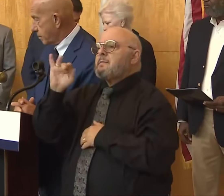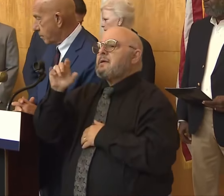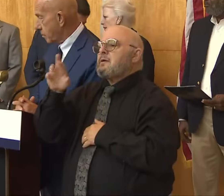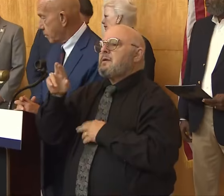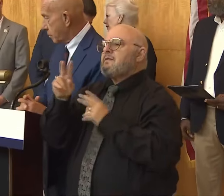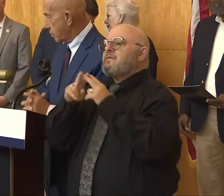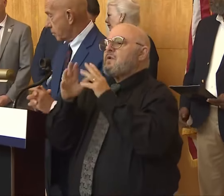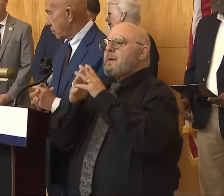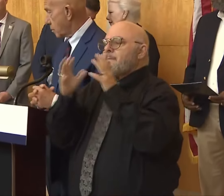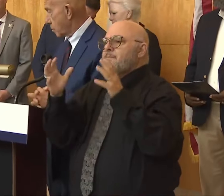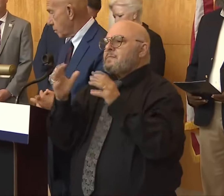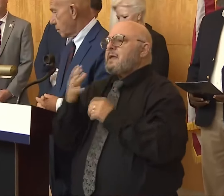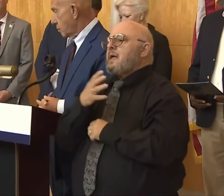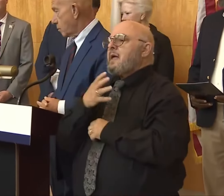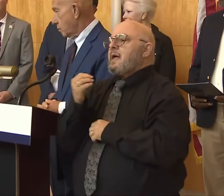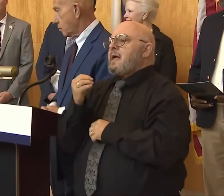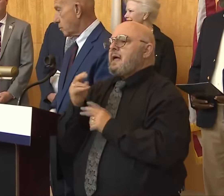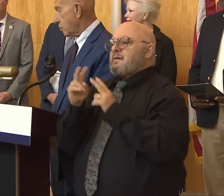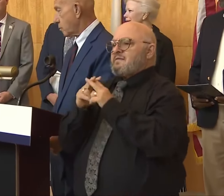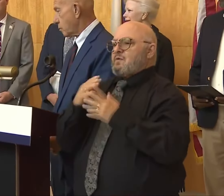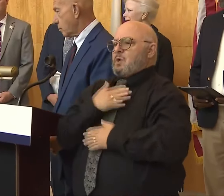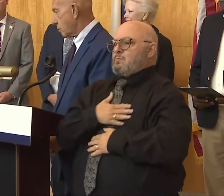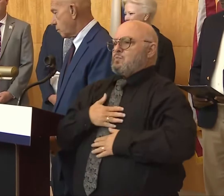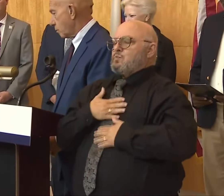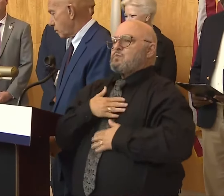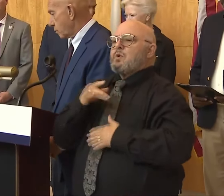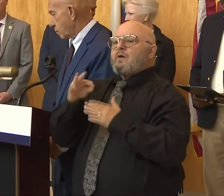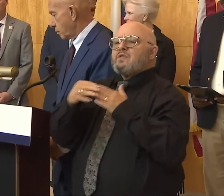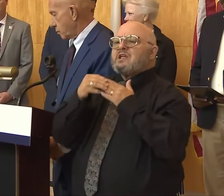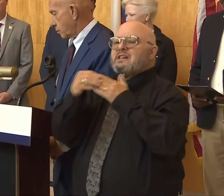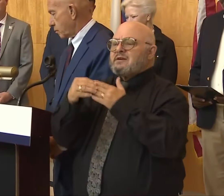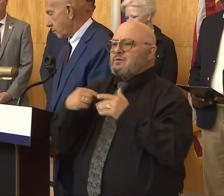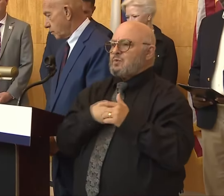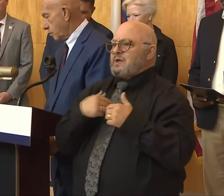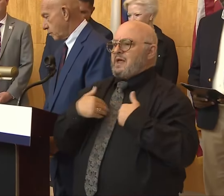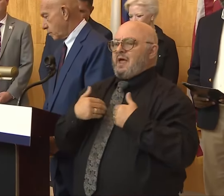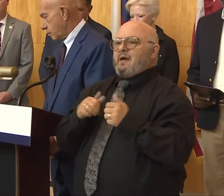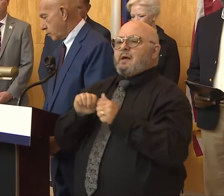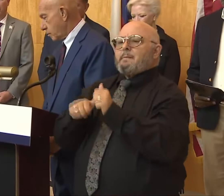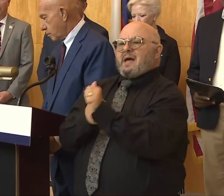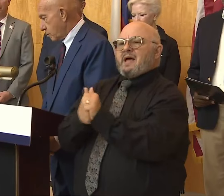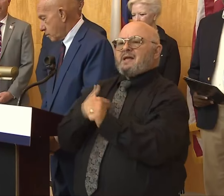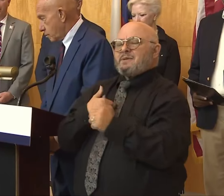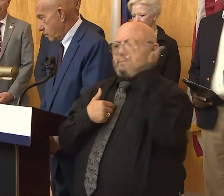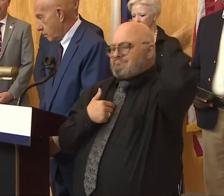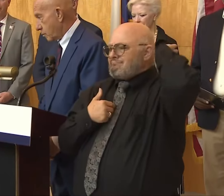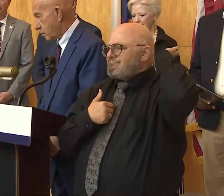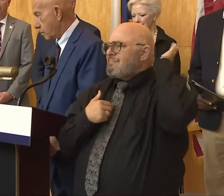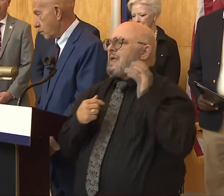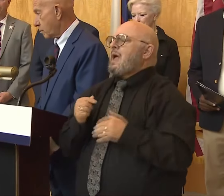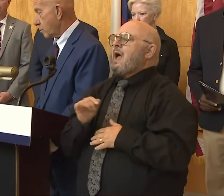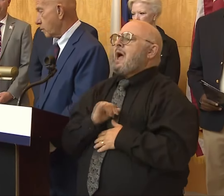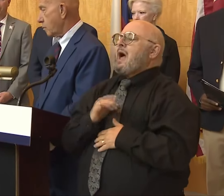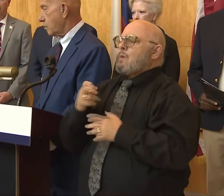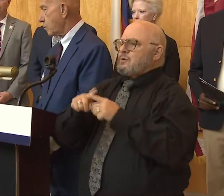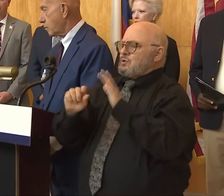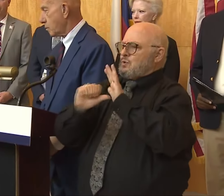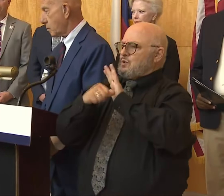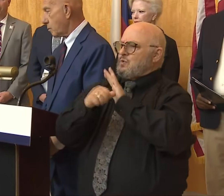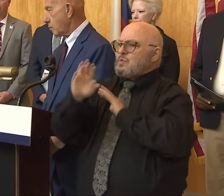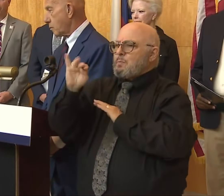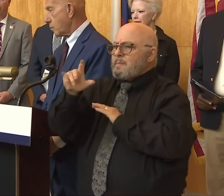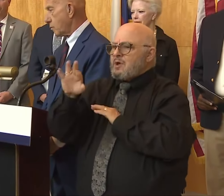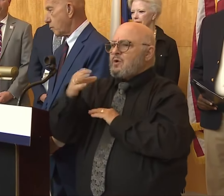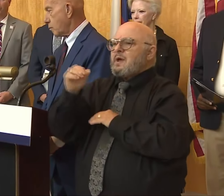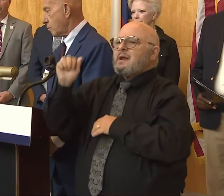Thank you very much, Mayor, and very appreciative of the leadership that we have here behind me. I do want to emphasize that the mayor and